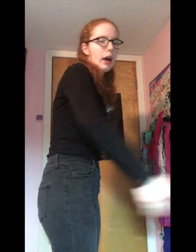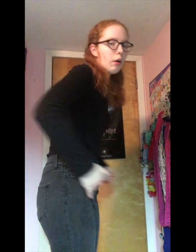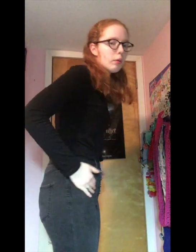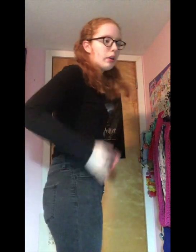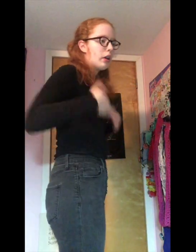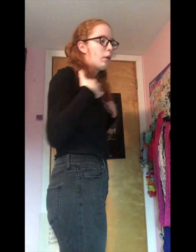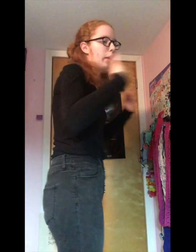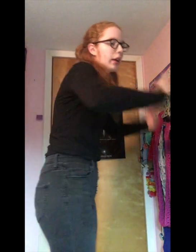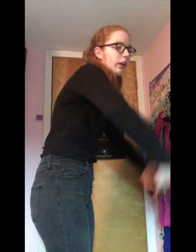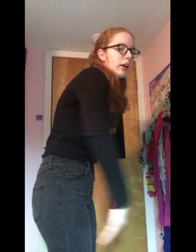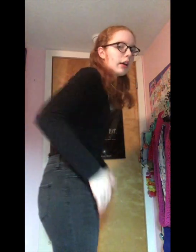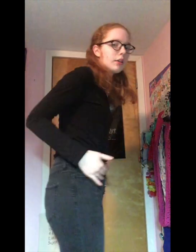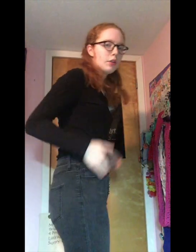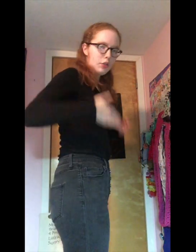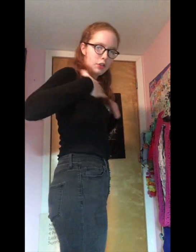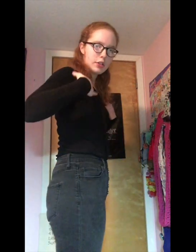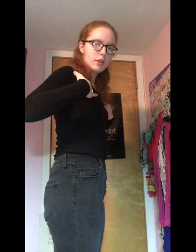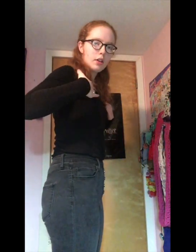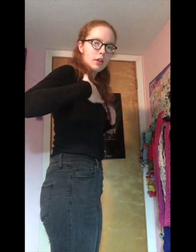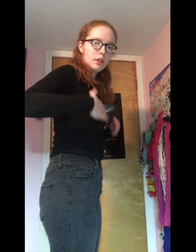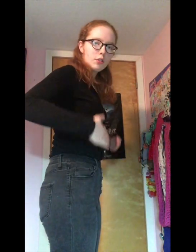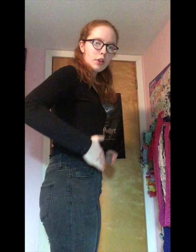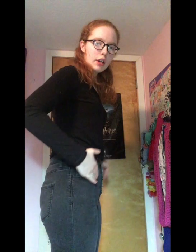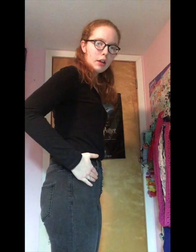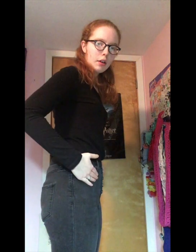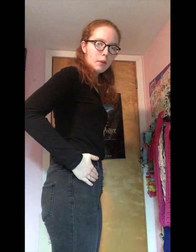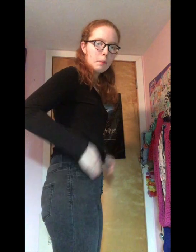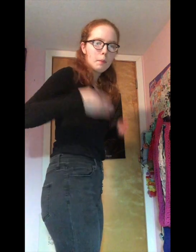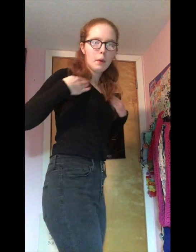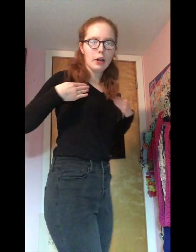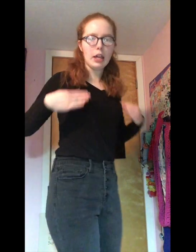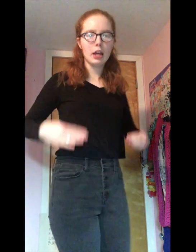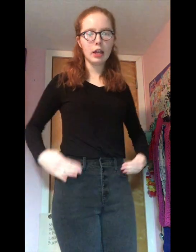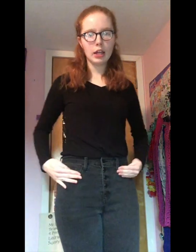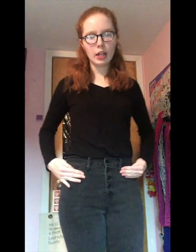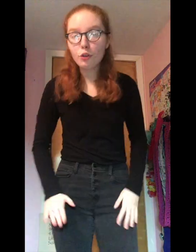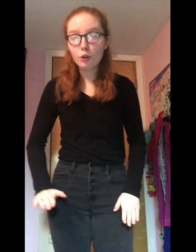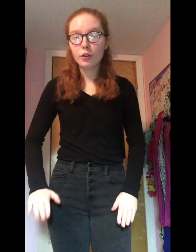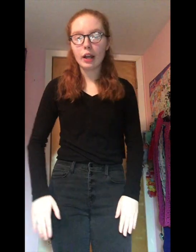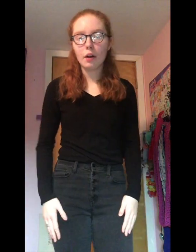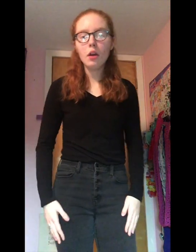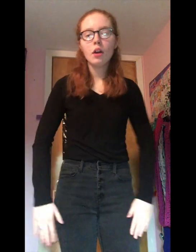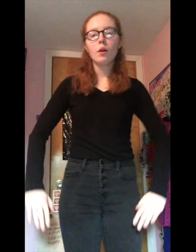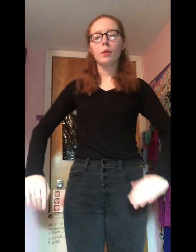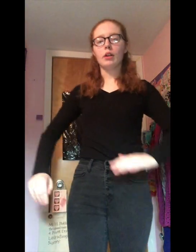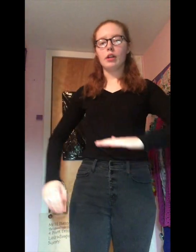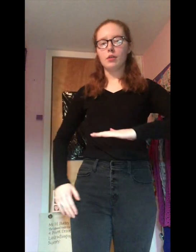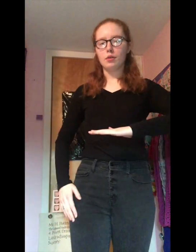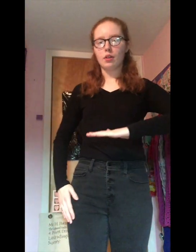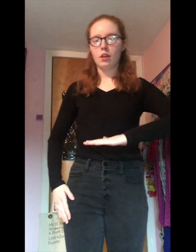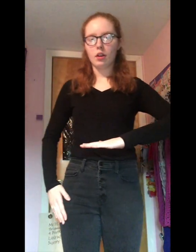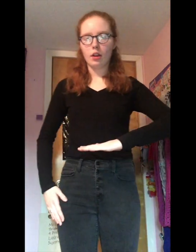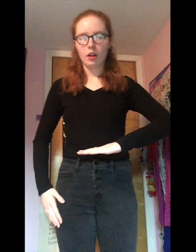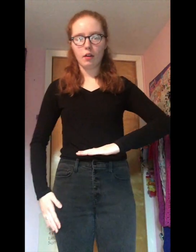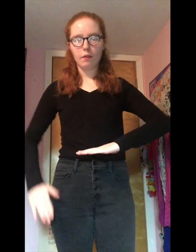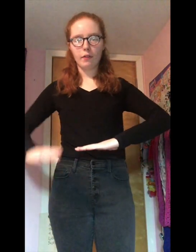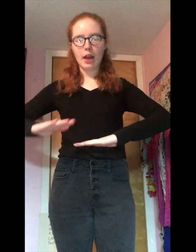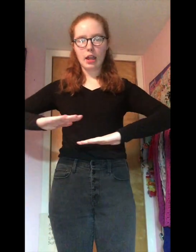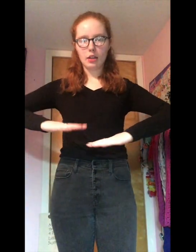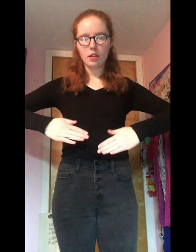out really quick. So just straight down, body. So for down, we're going to use flat hands